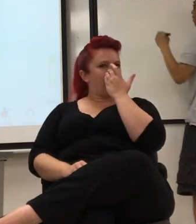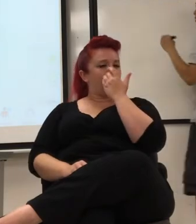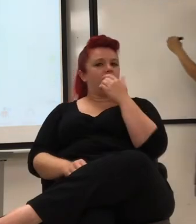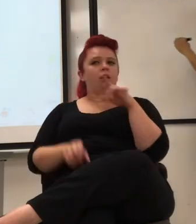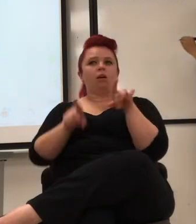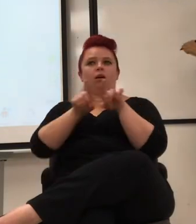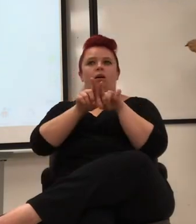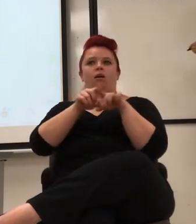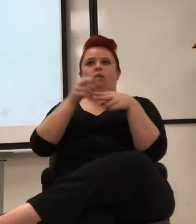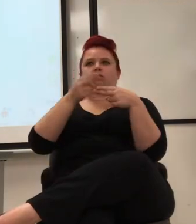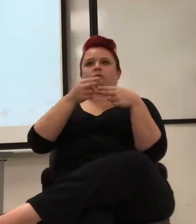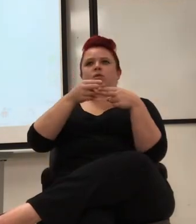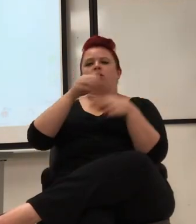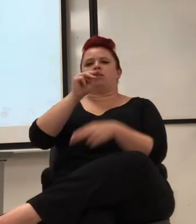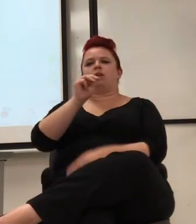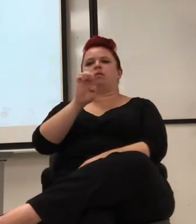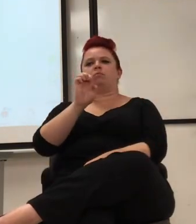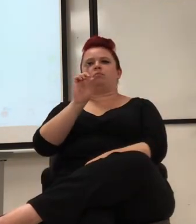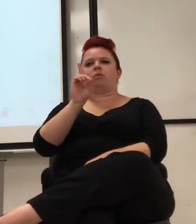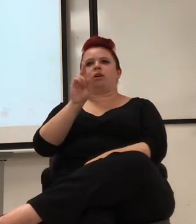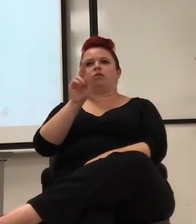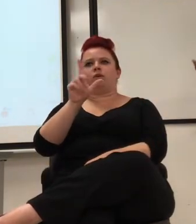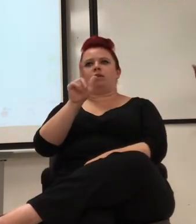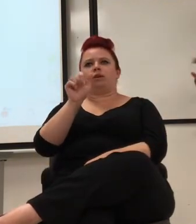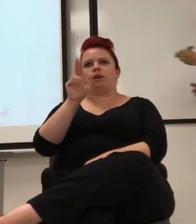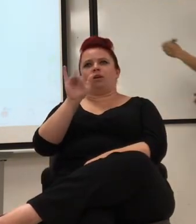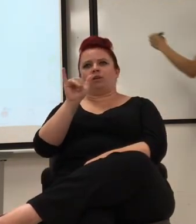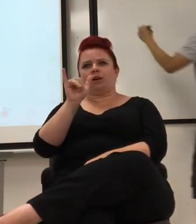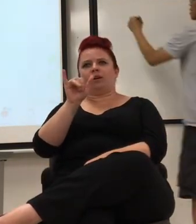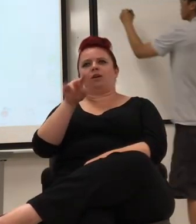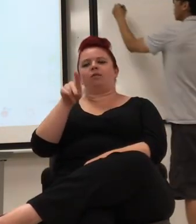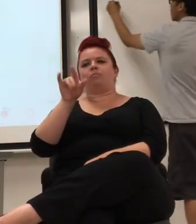also called medullary pyramids because it's the renal medulla.